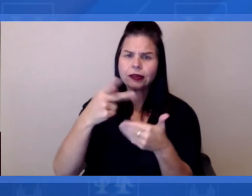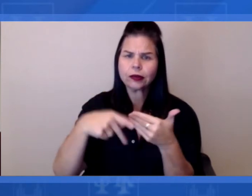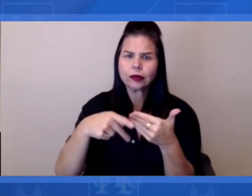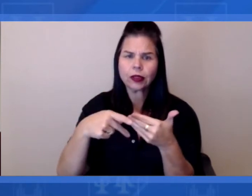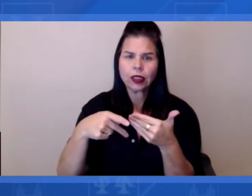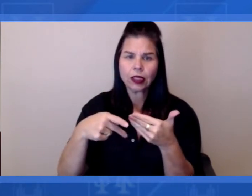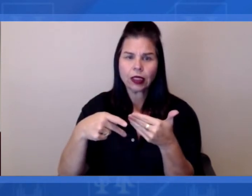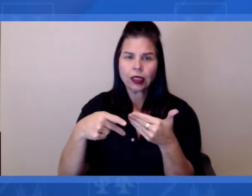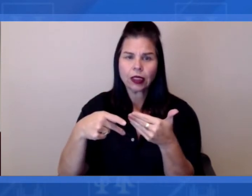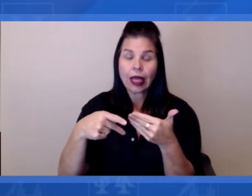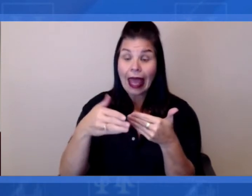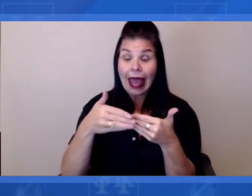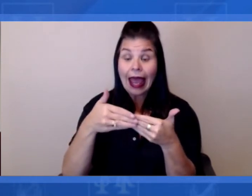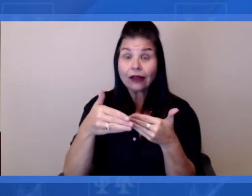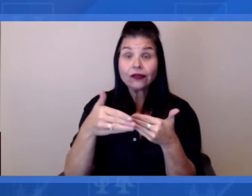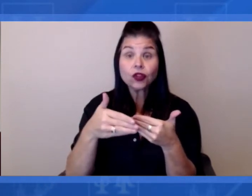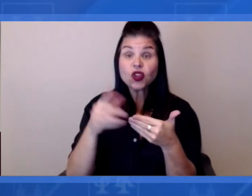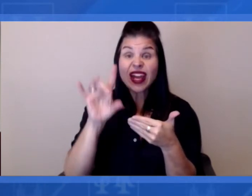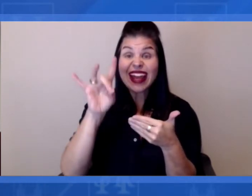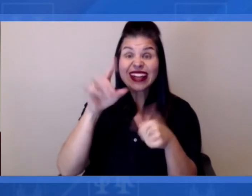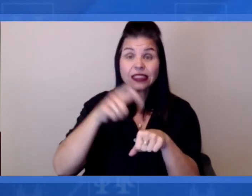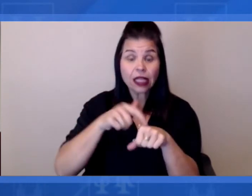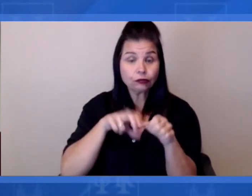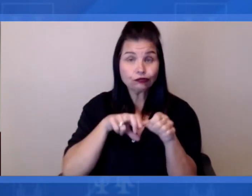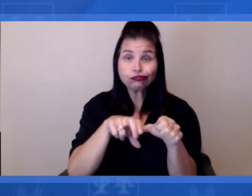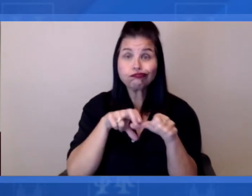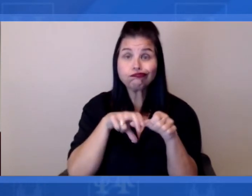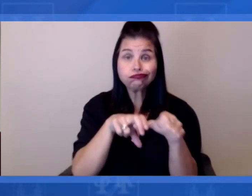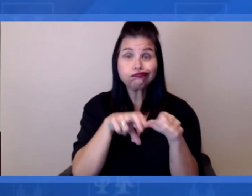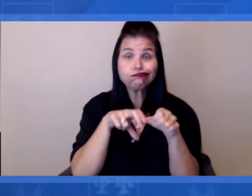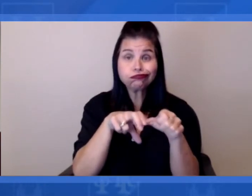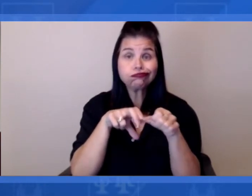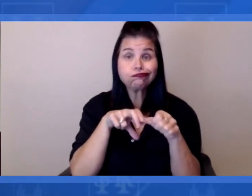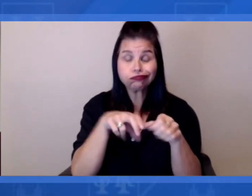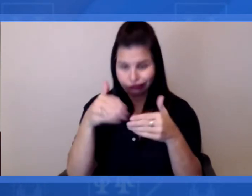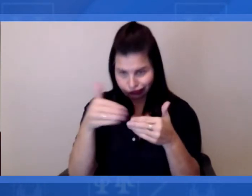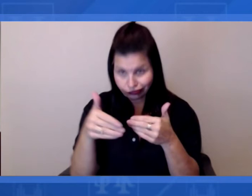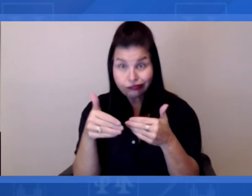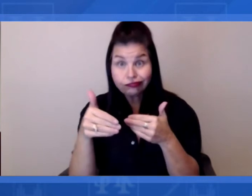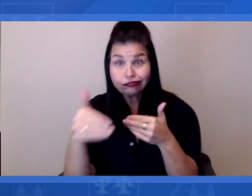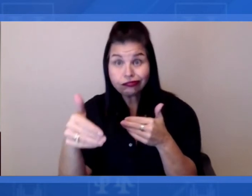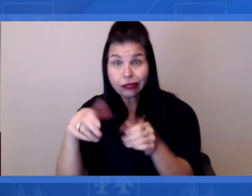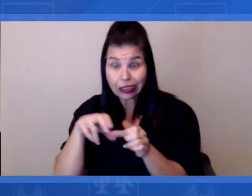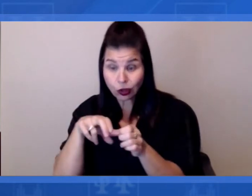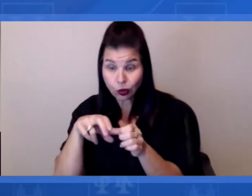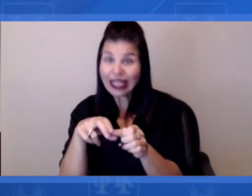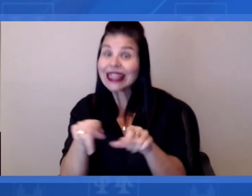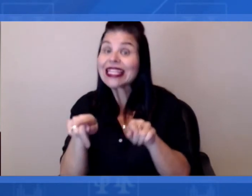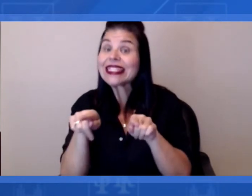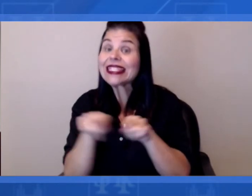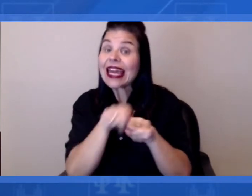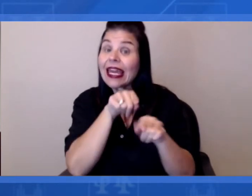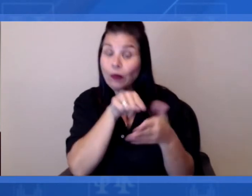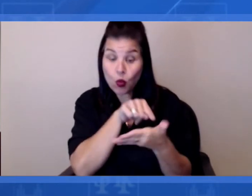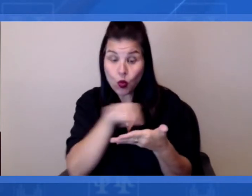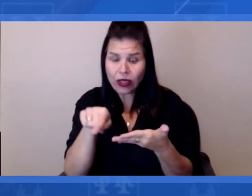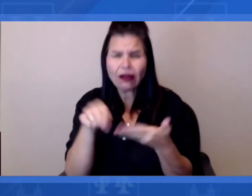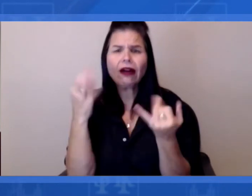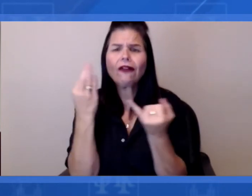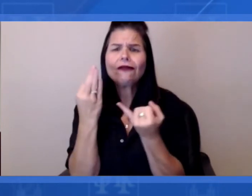after the 8th trip, the rest of your trips in the same week are